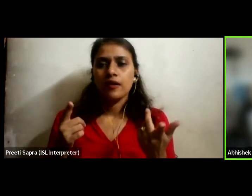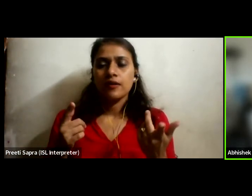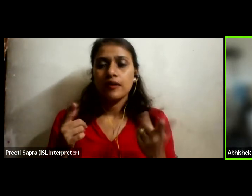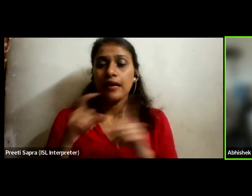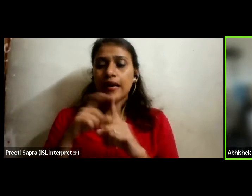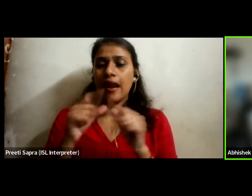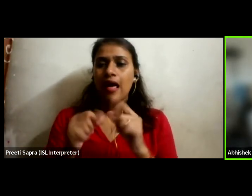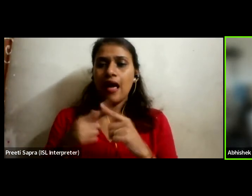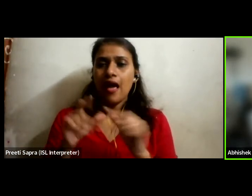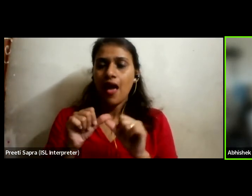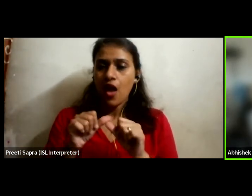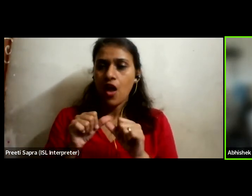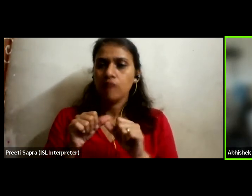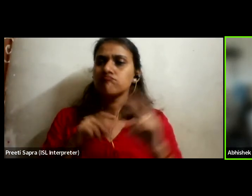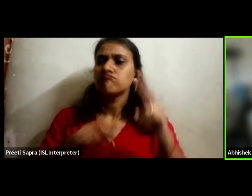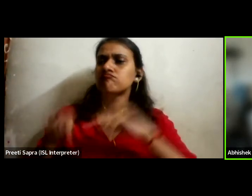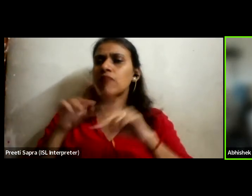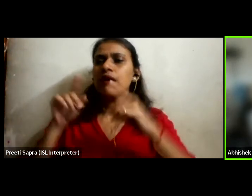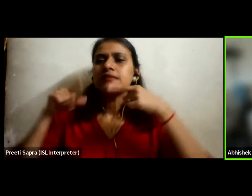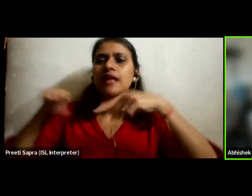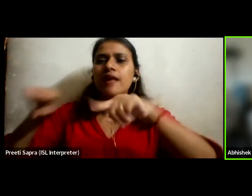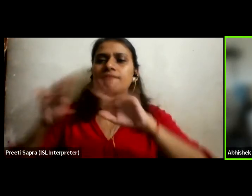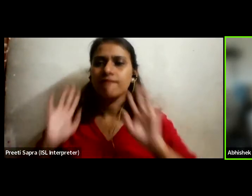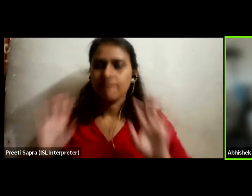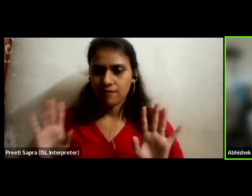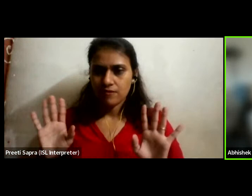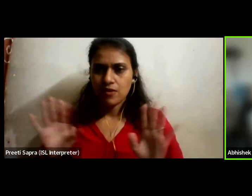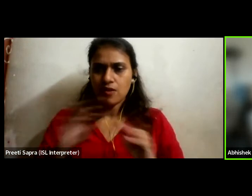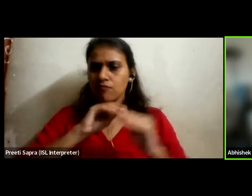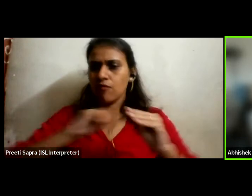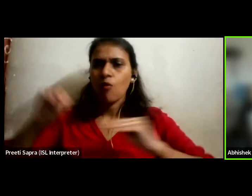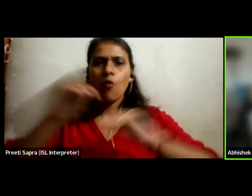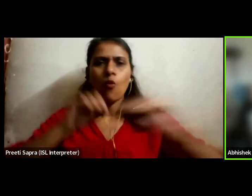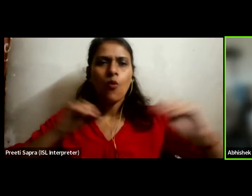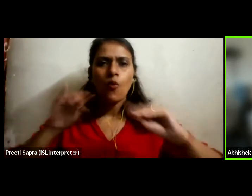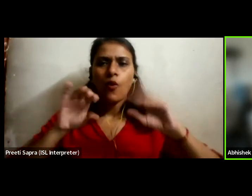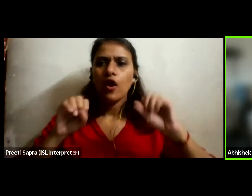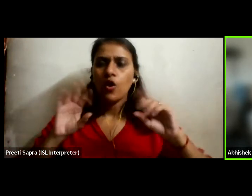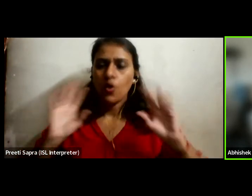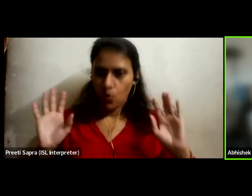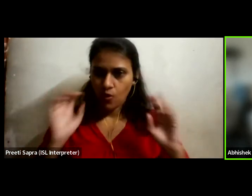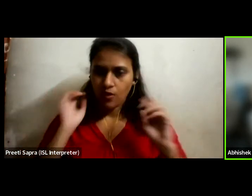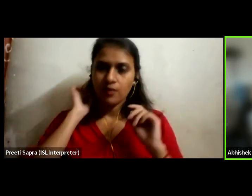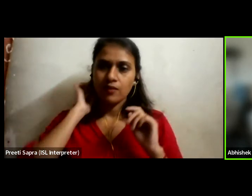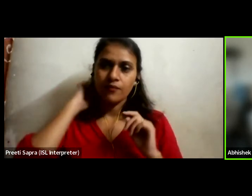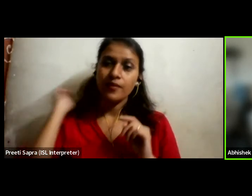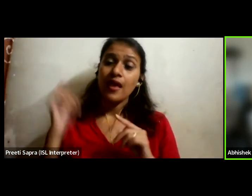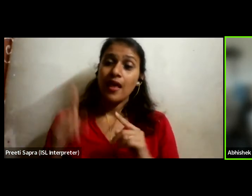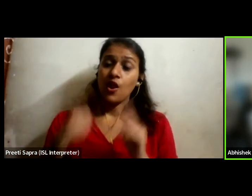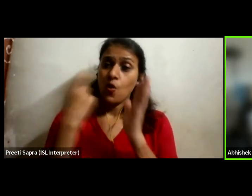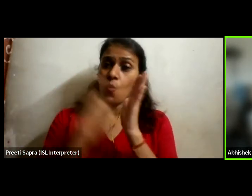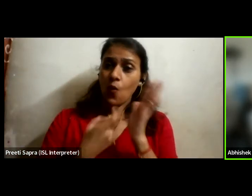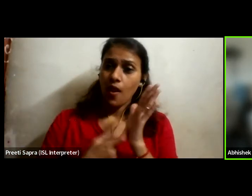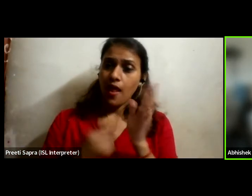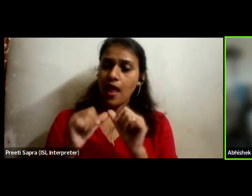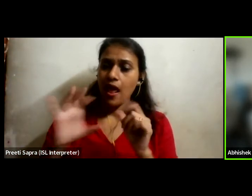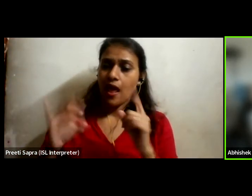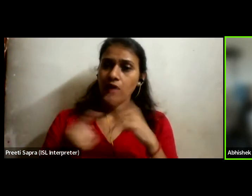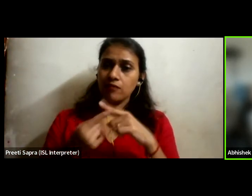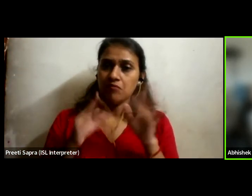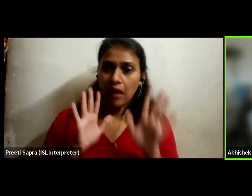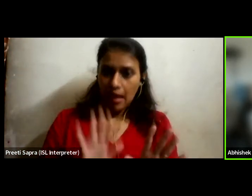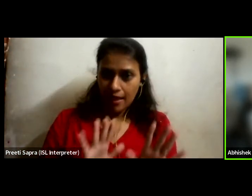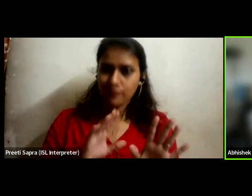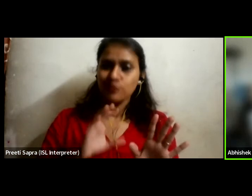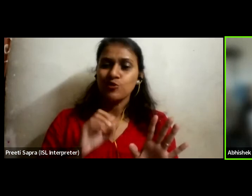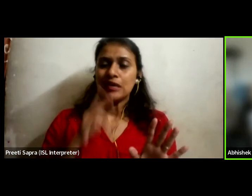and data mobility for individuals as a part of that. And then, of course, we've got the EU AI Act. I won't dive into that because I think probably that's